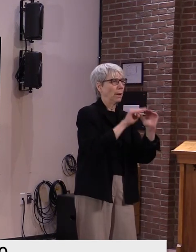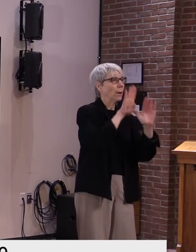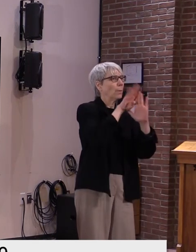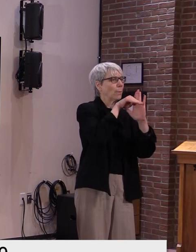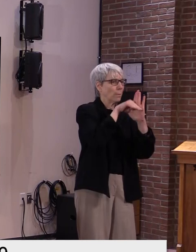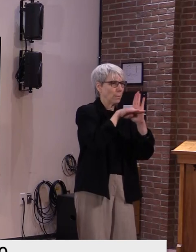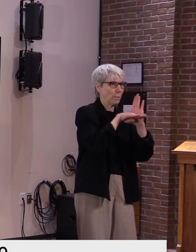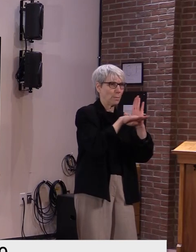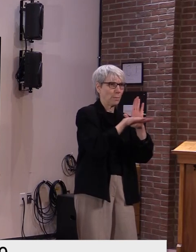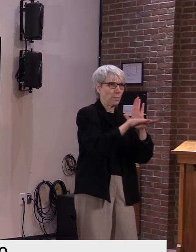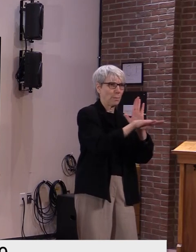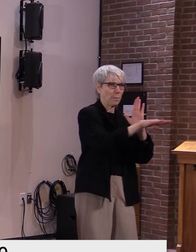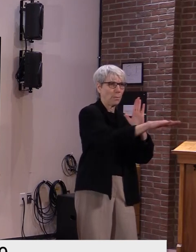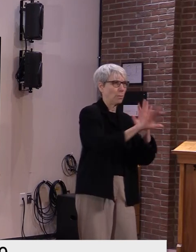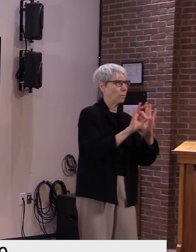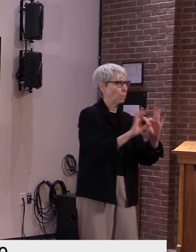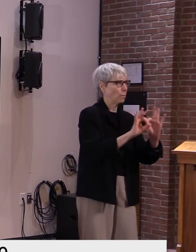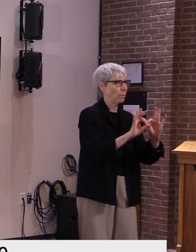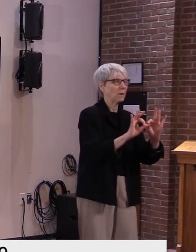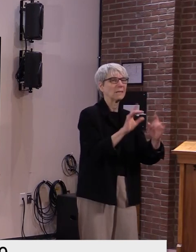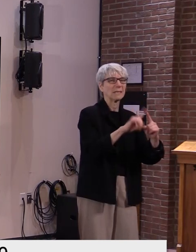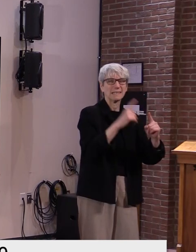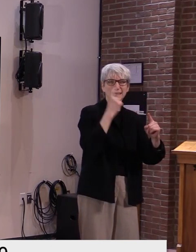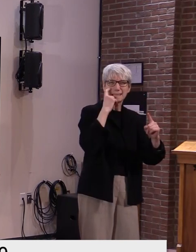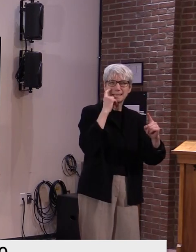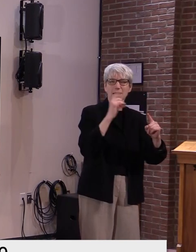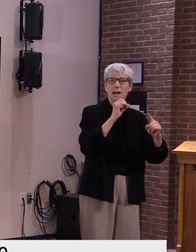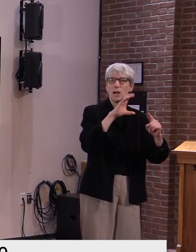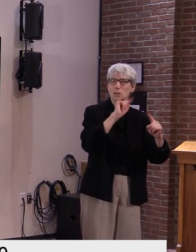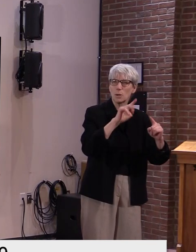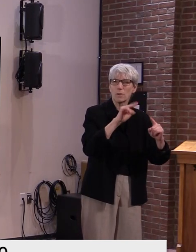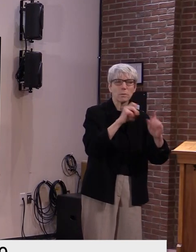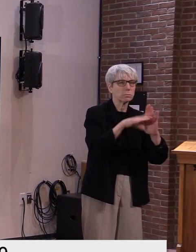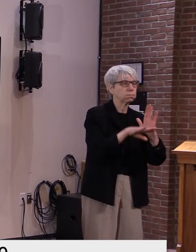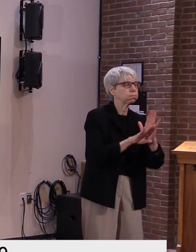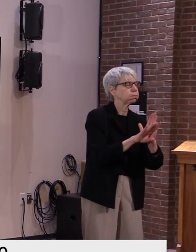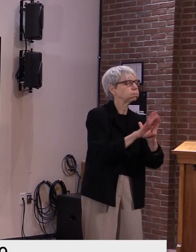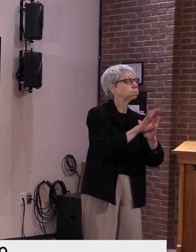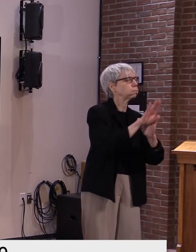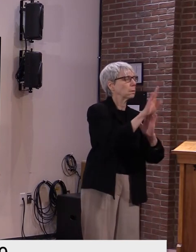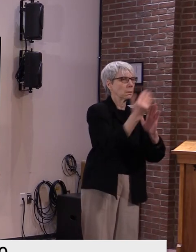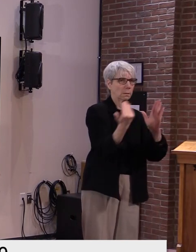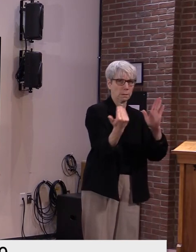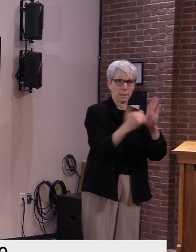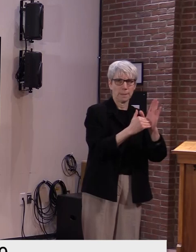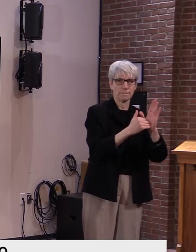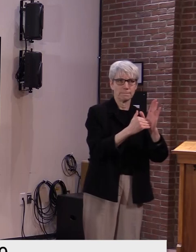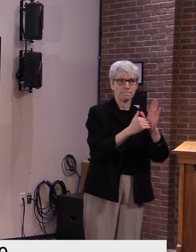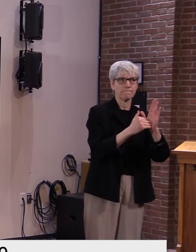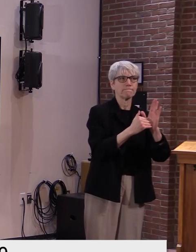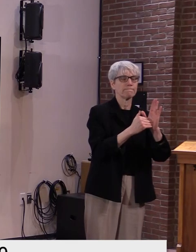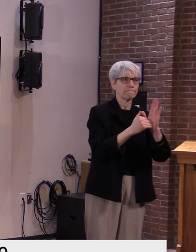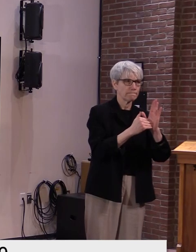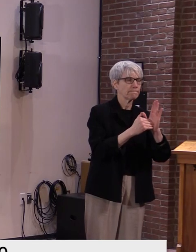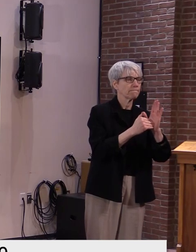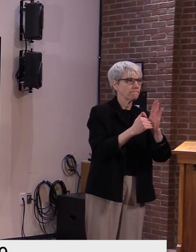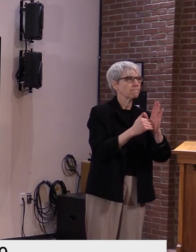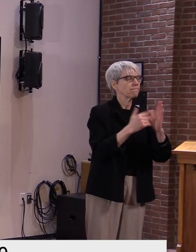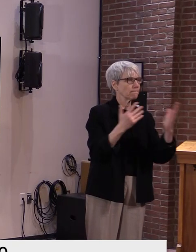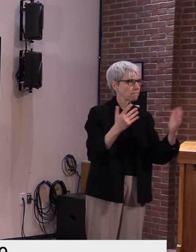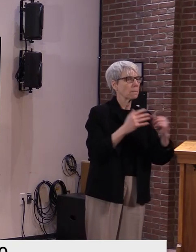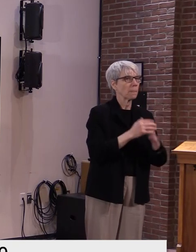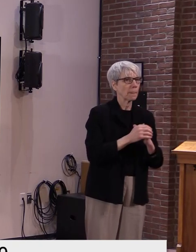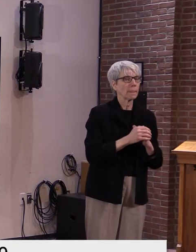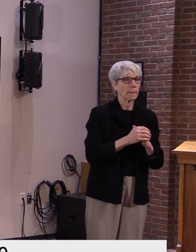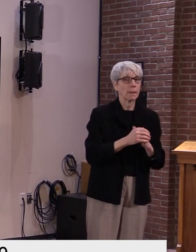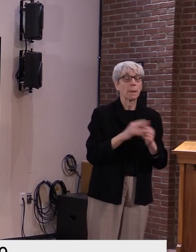until we got into this mid-October to November cycle here. So our communities